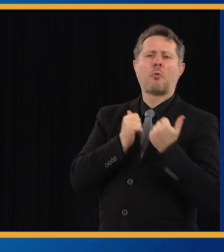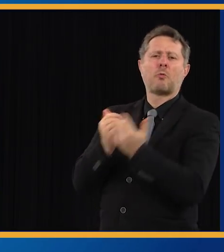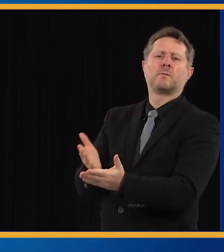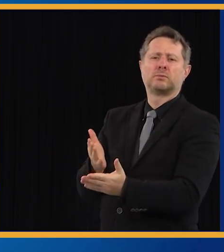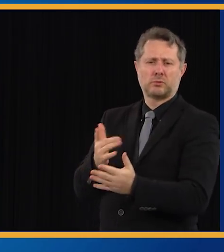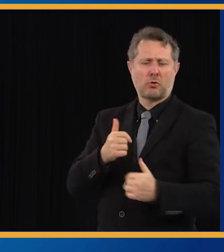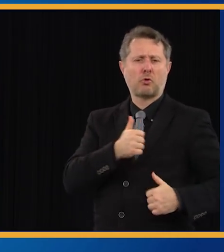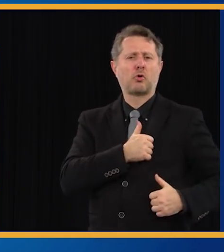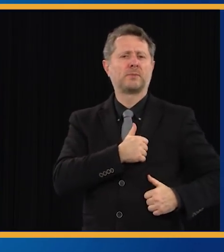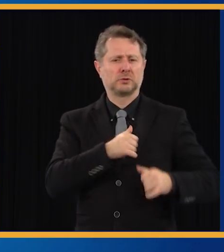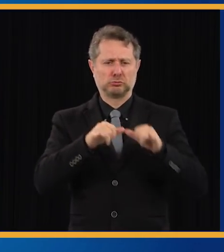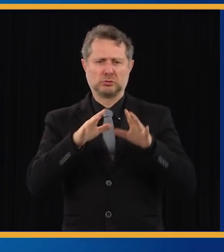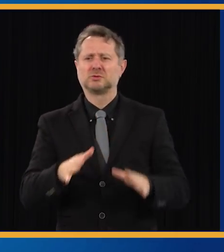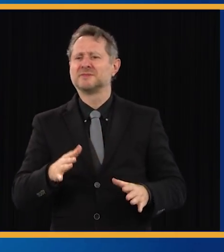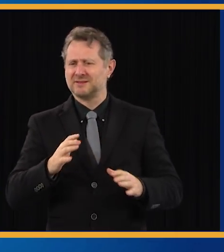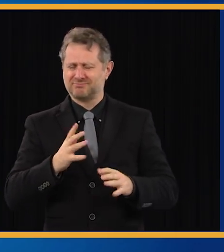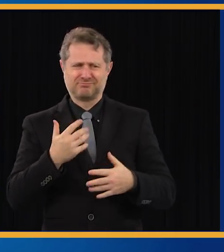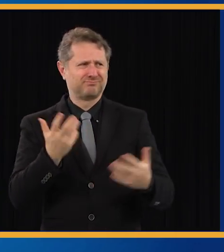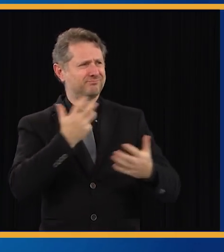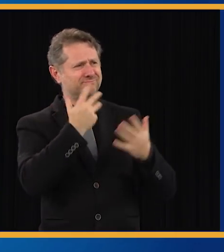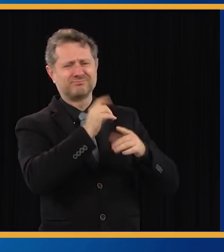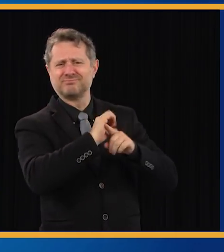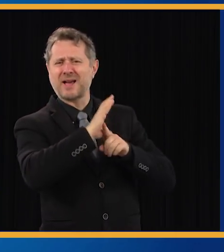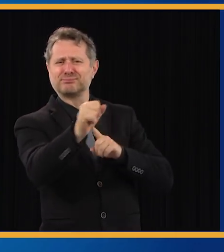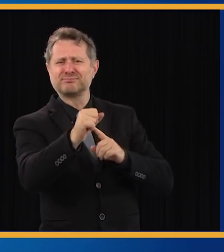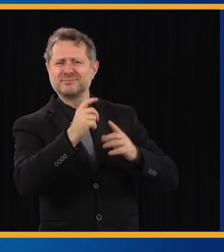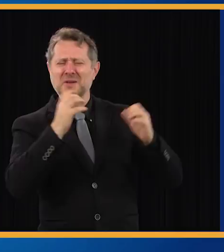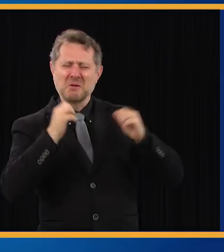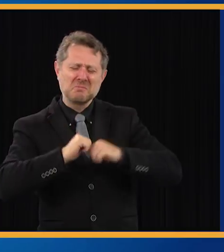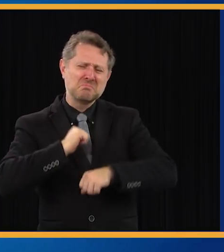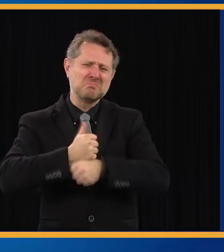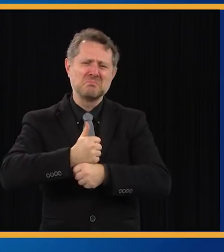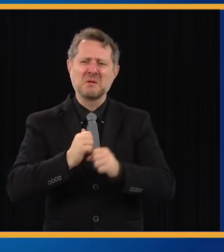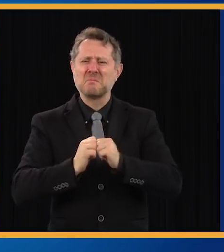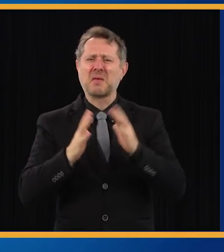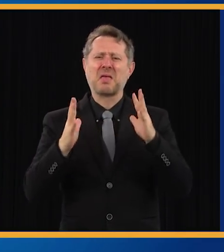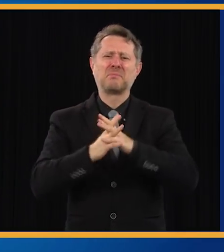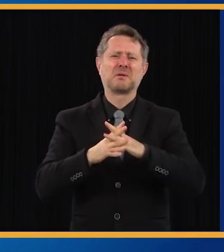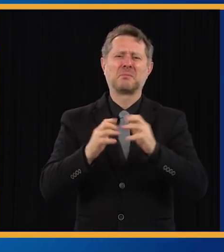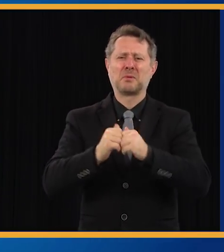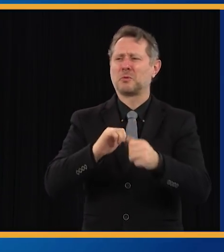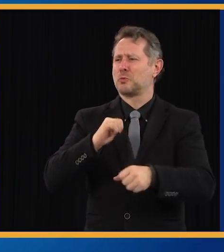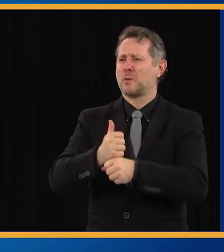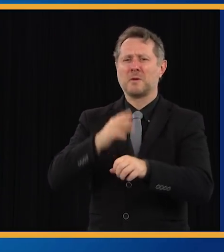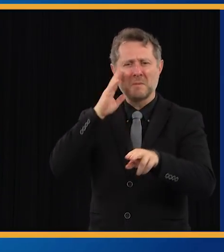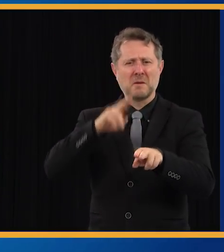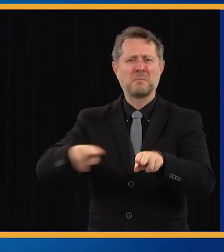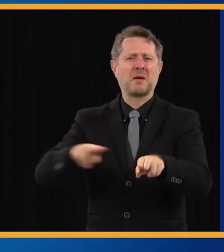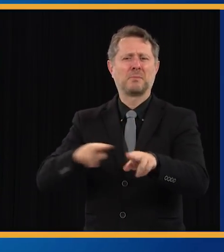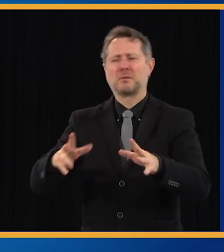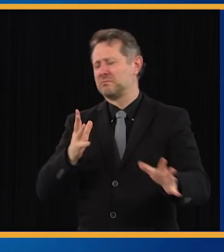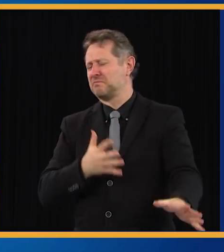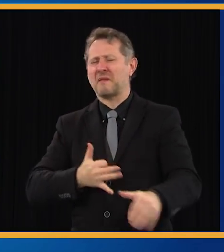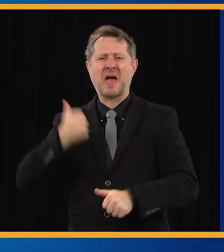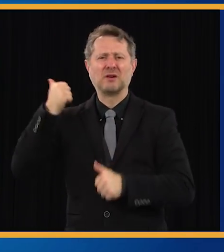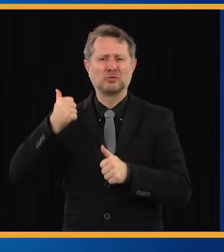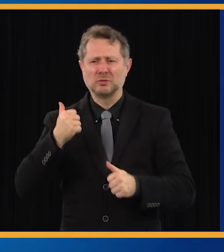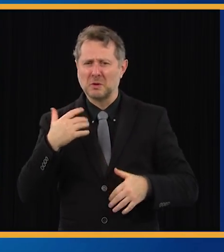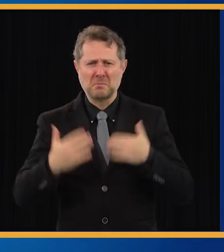did a phenomenal job in building beds quickly. We built a number of